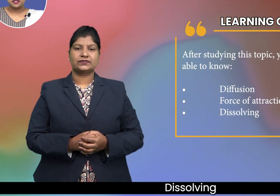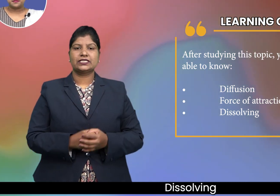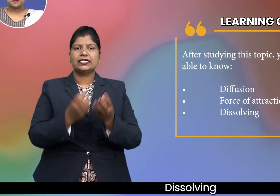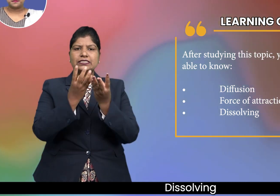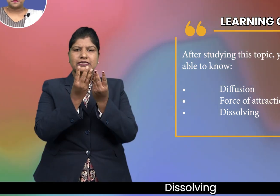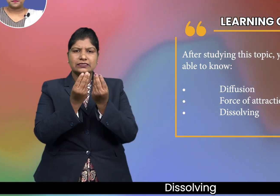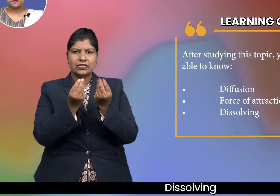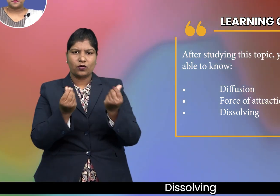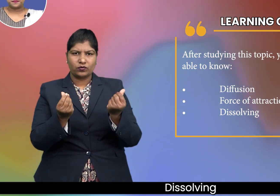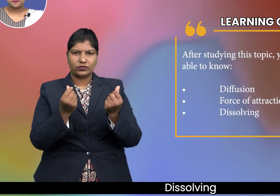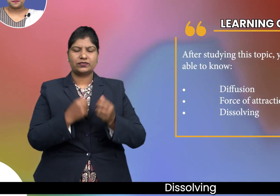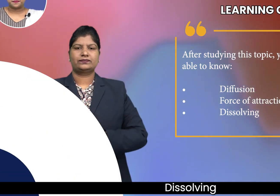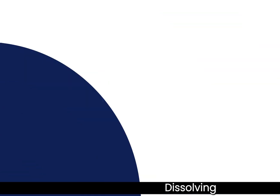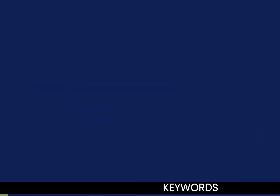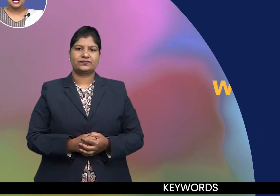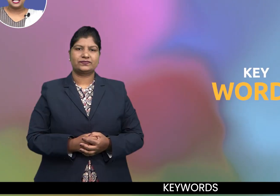dissolving,